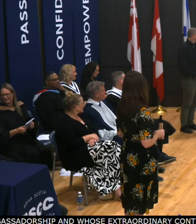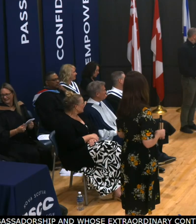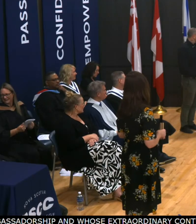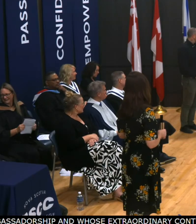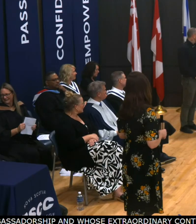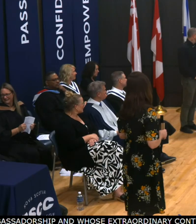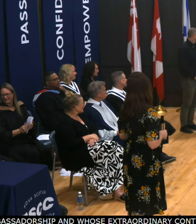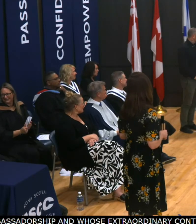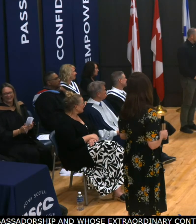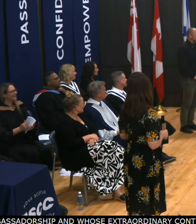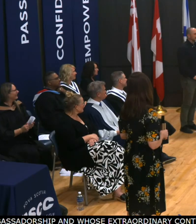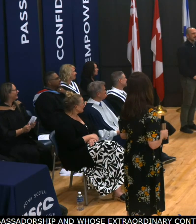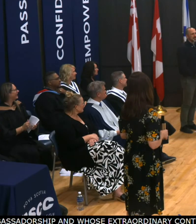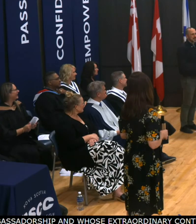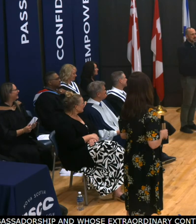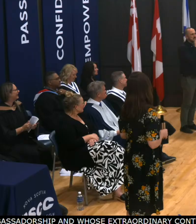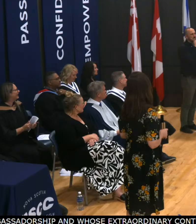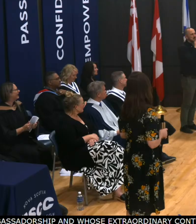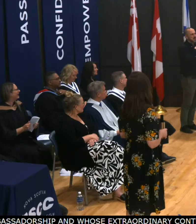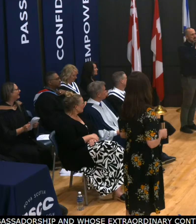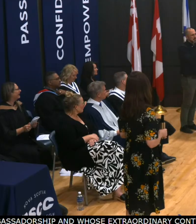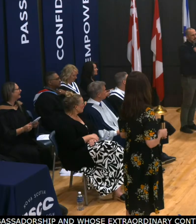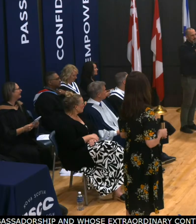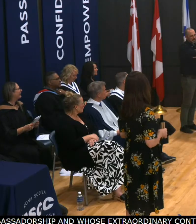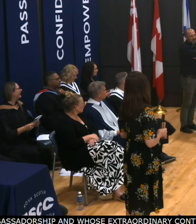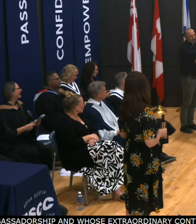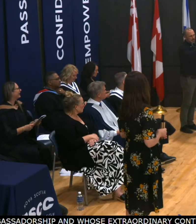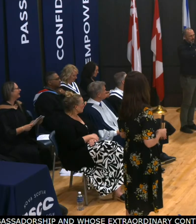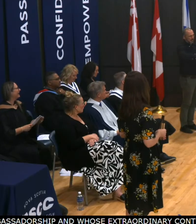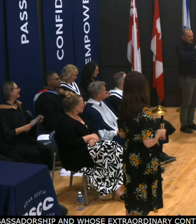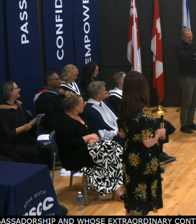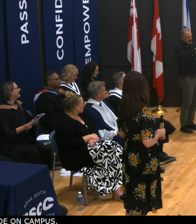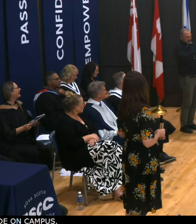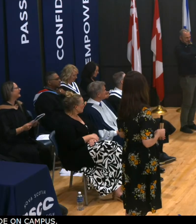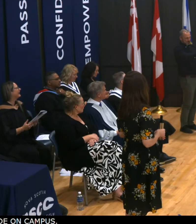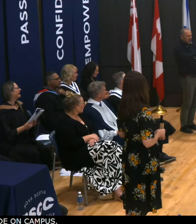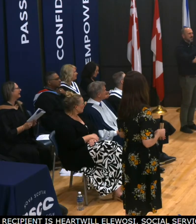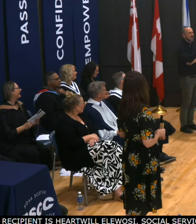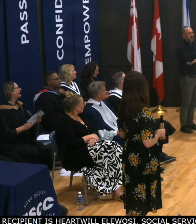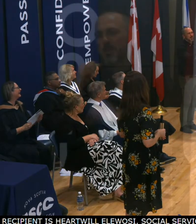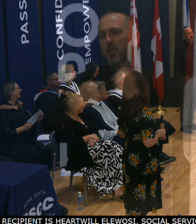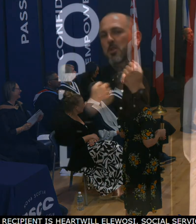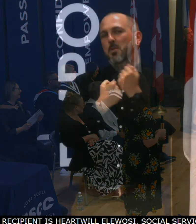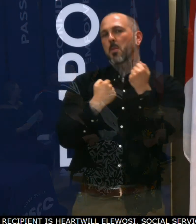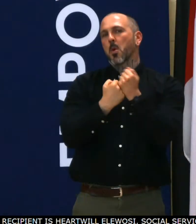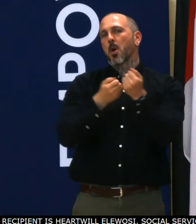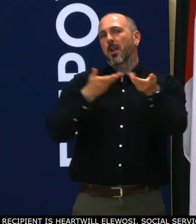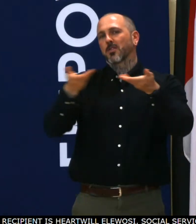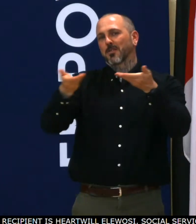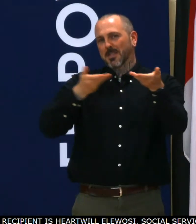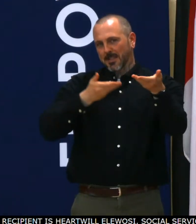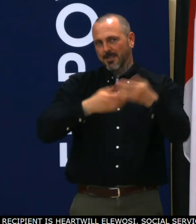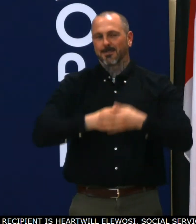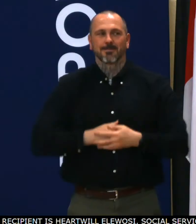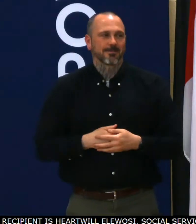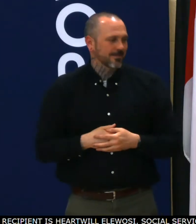Wrong program. I'll just reverse there for a second. Disability Supports and Services. And